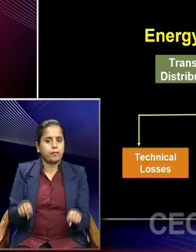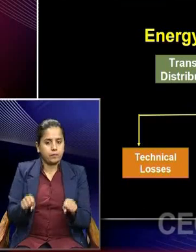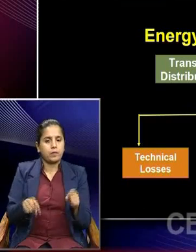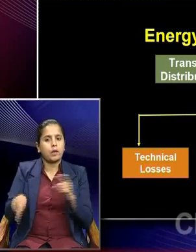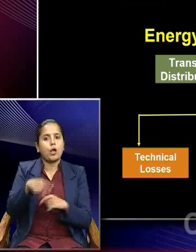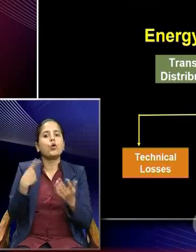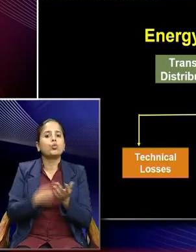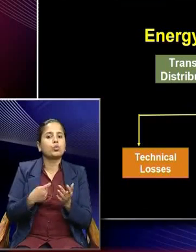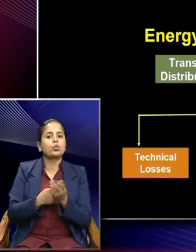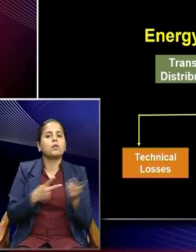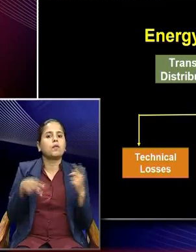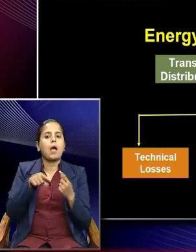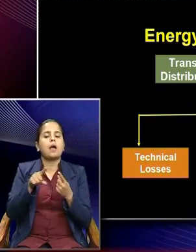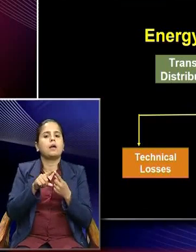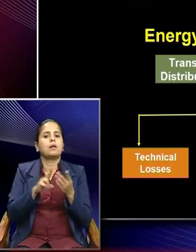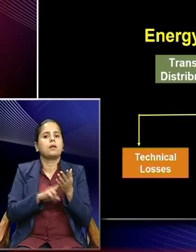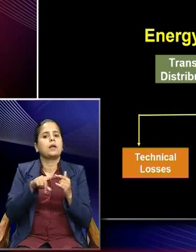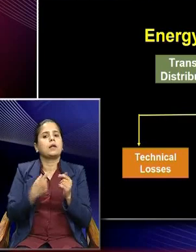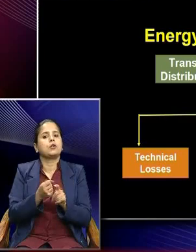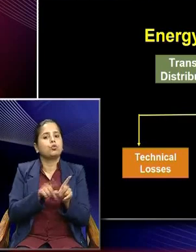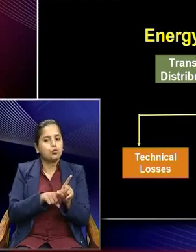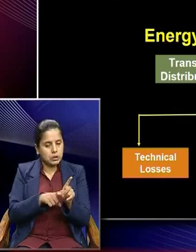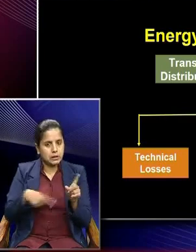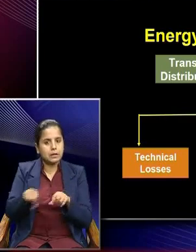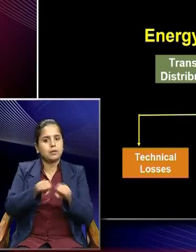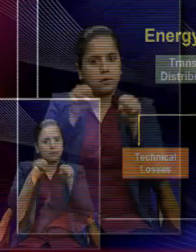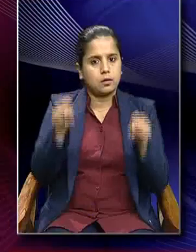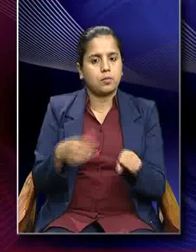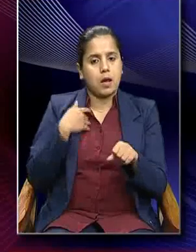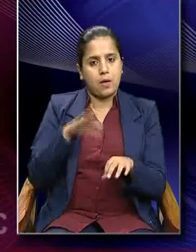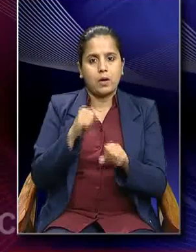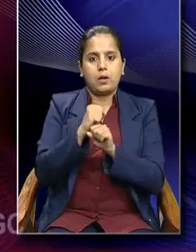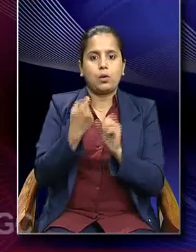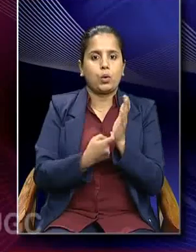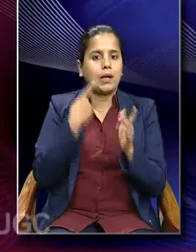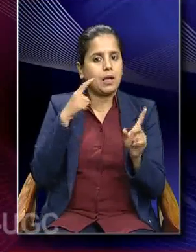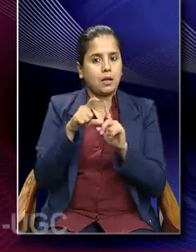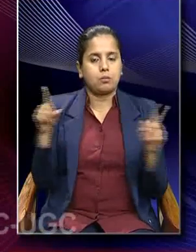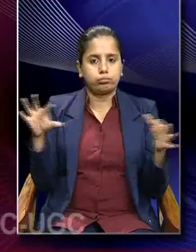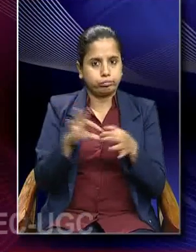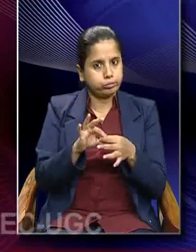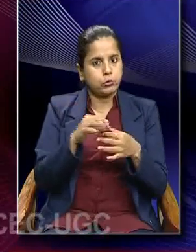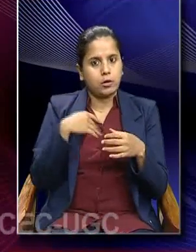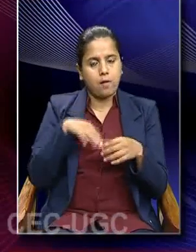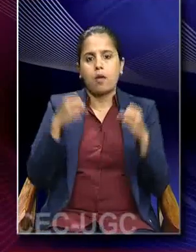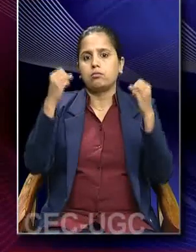provisioning of energy systems. For example, the way we have the grid connected electricity systems.